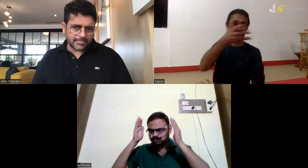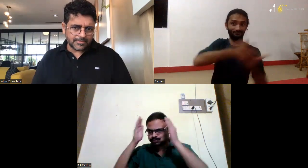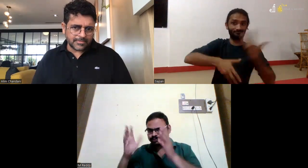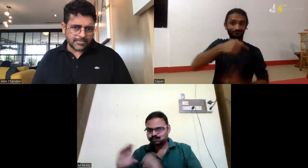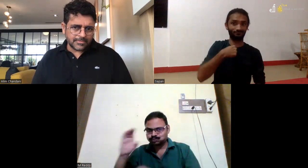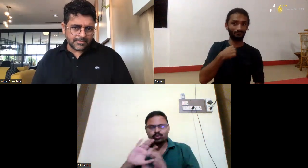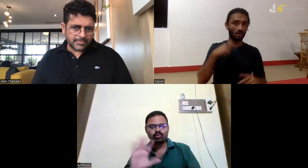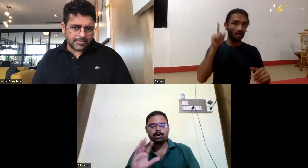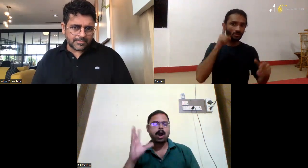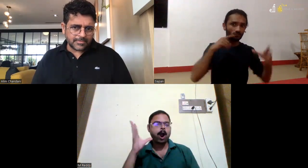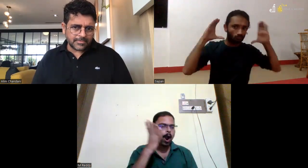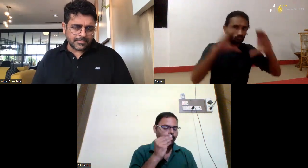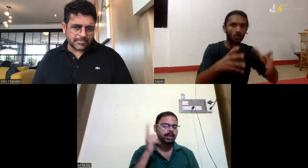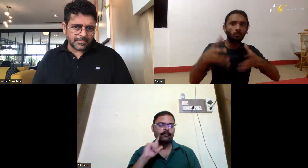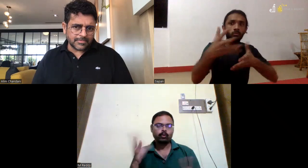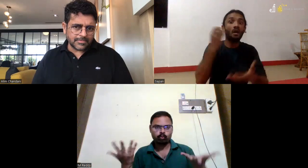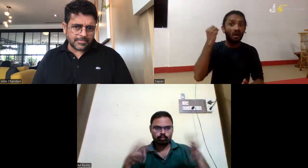less.